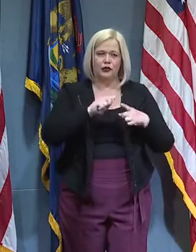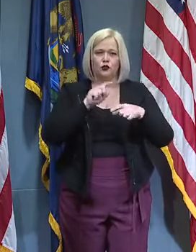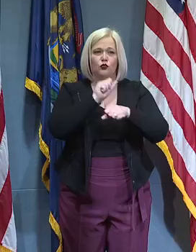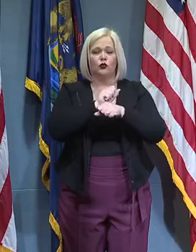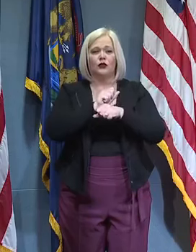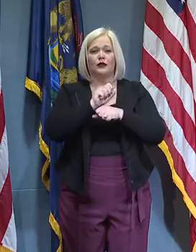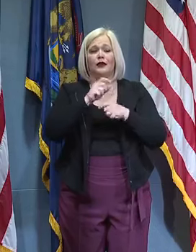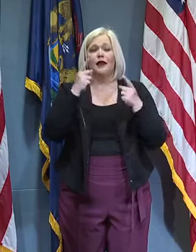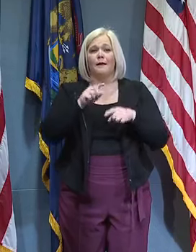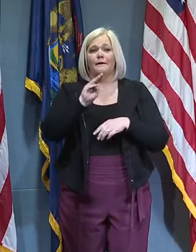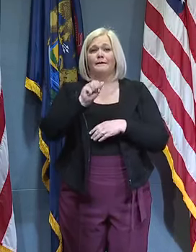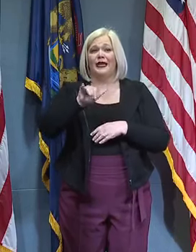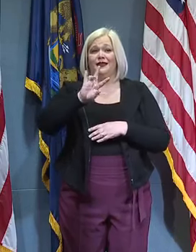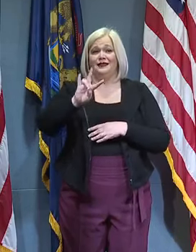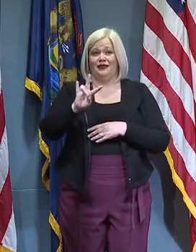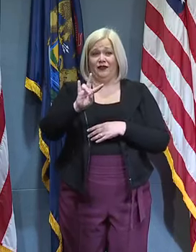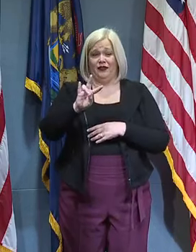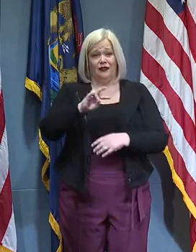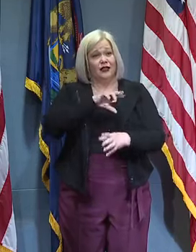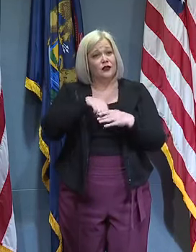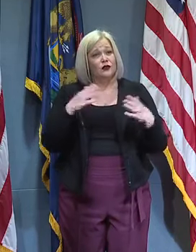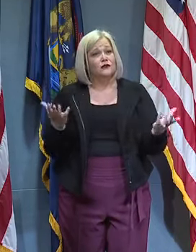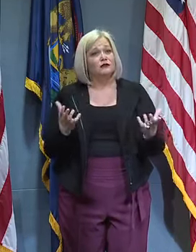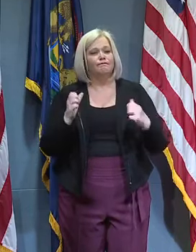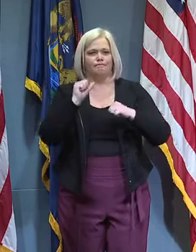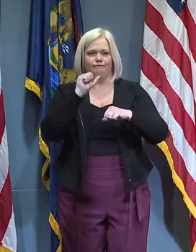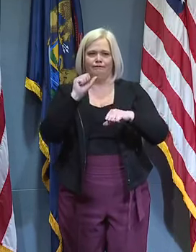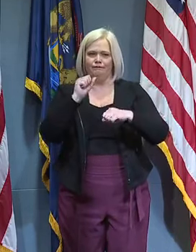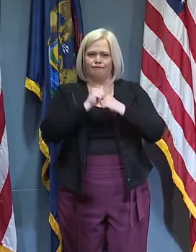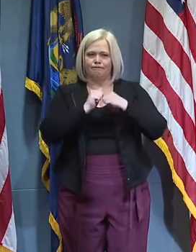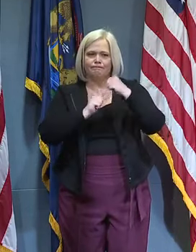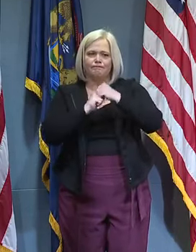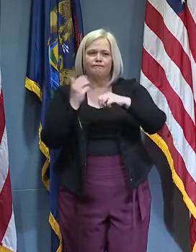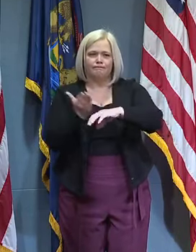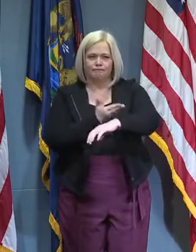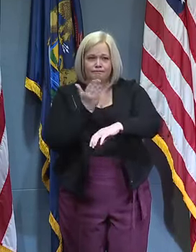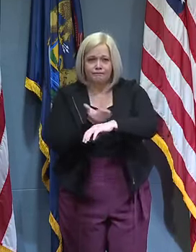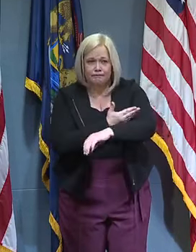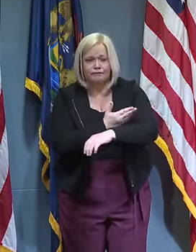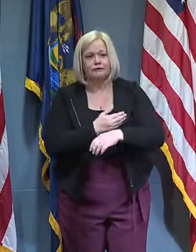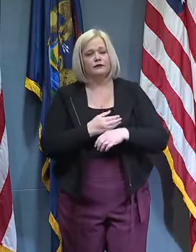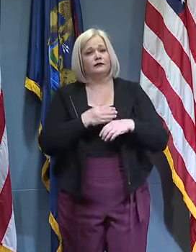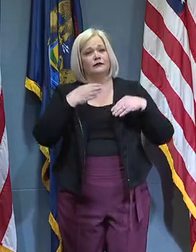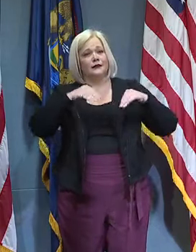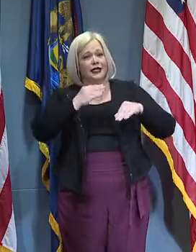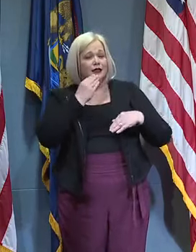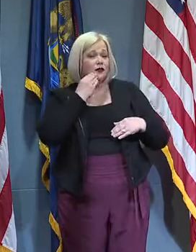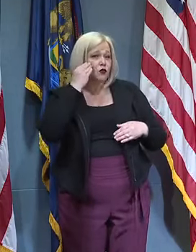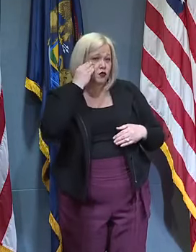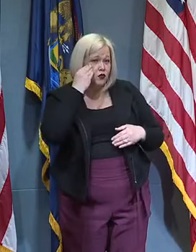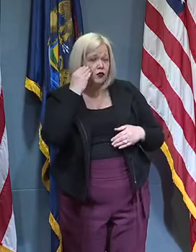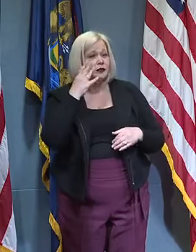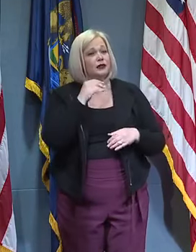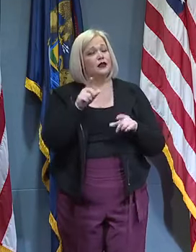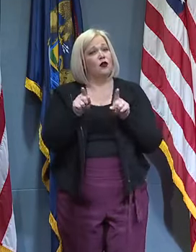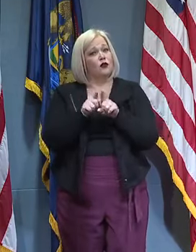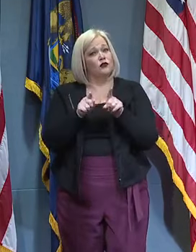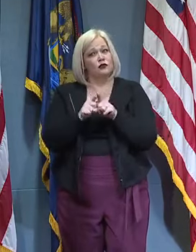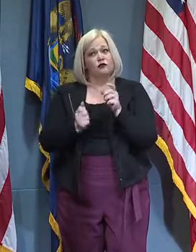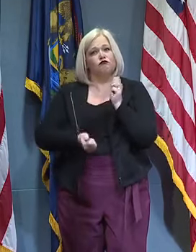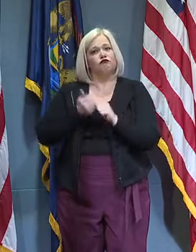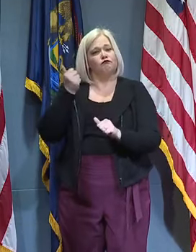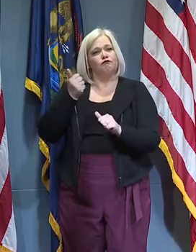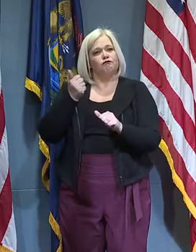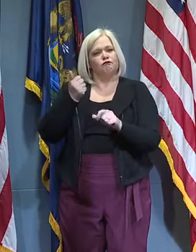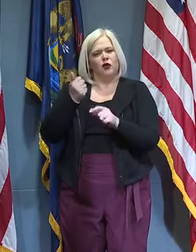7th. That includes construction work, real estate activities, and work that is primarily and traditionally